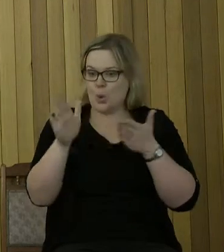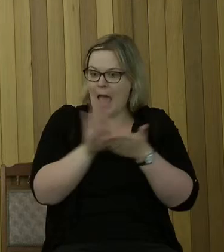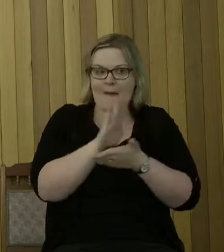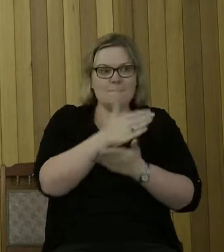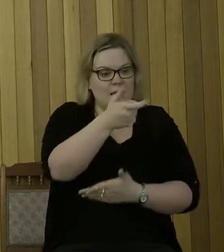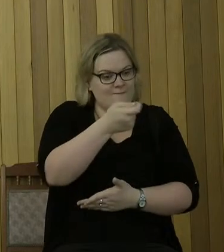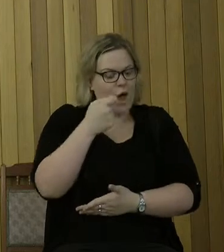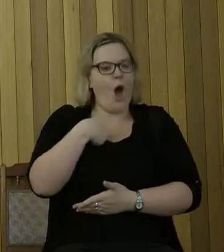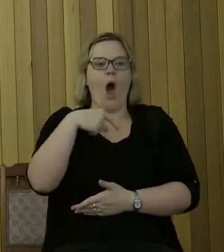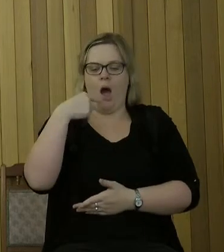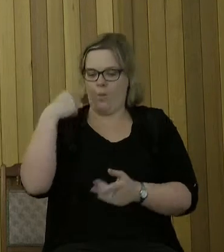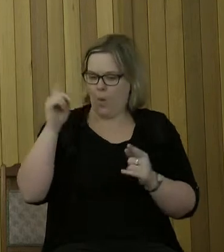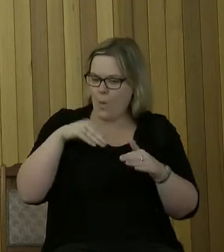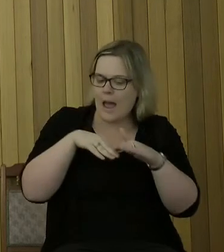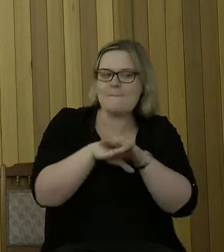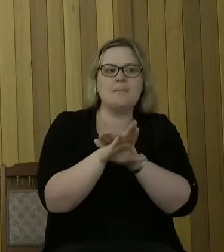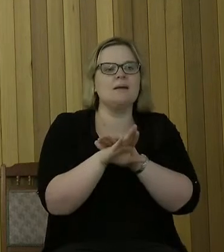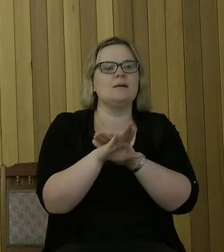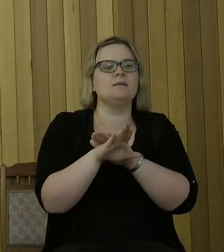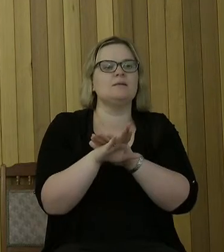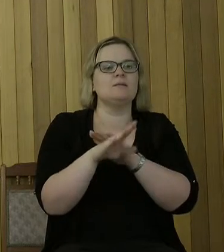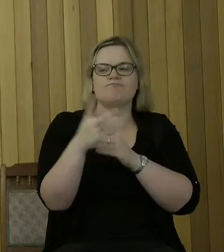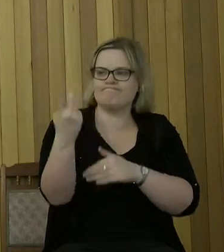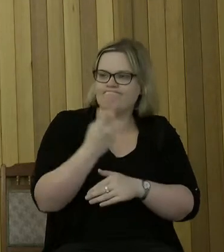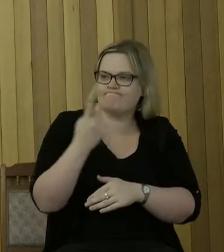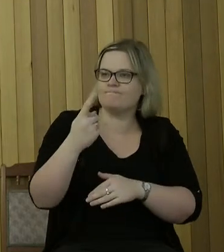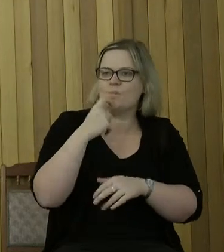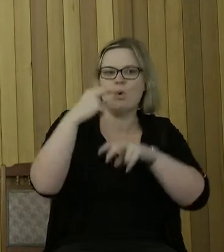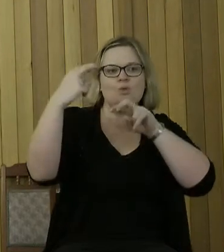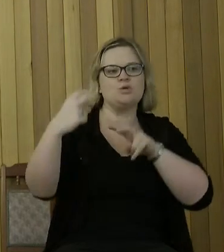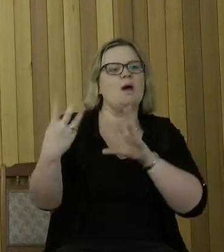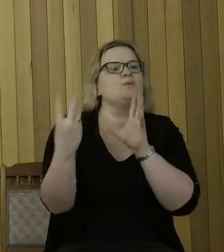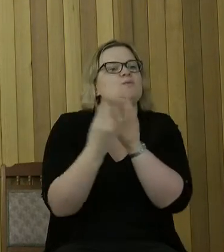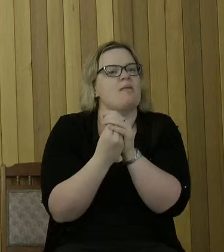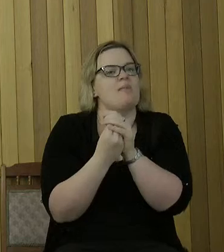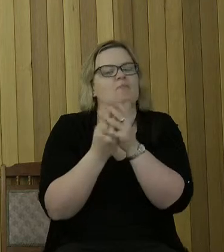him, and he with me.